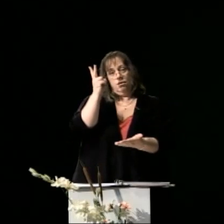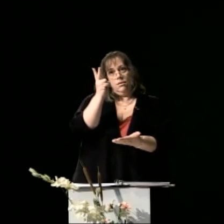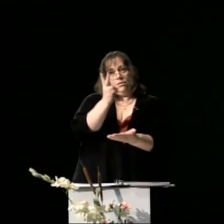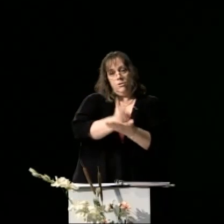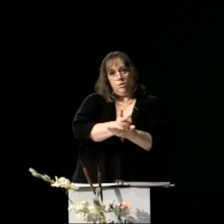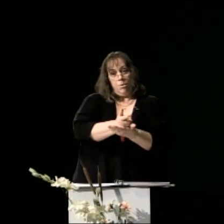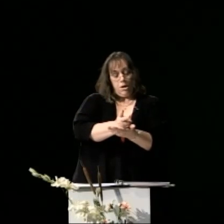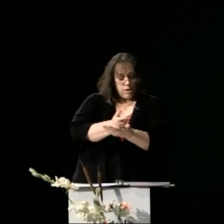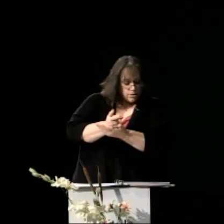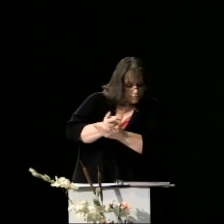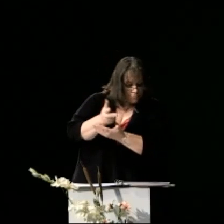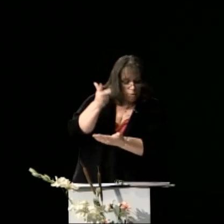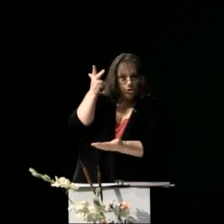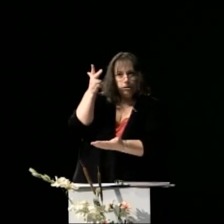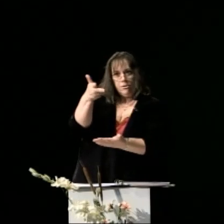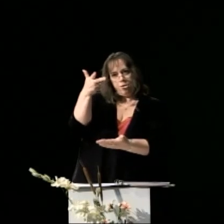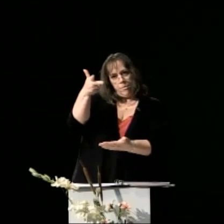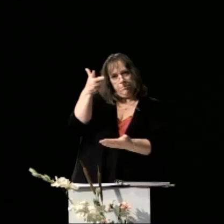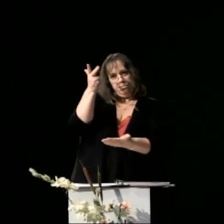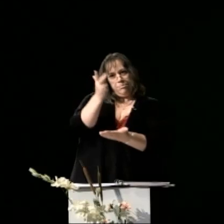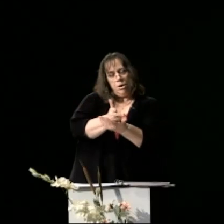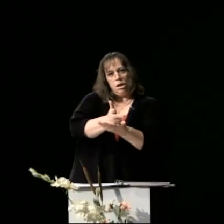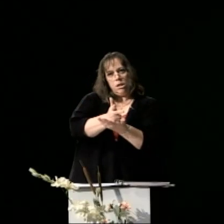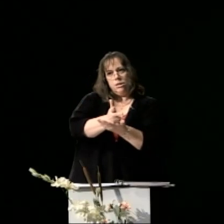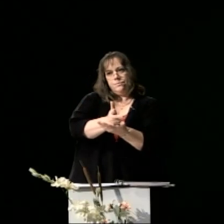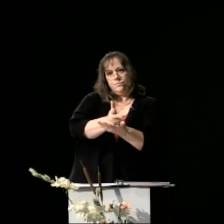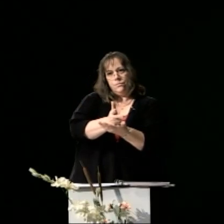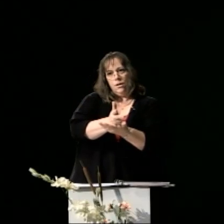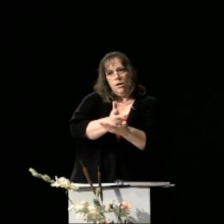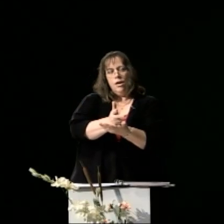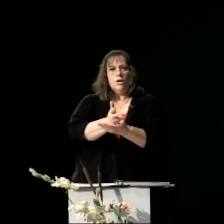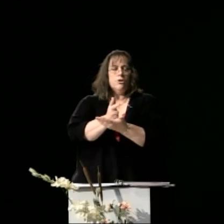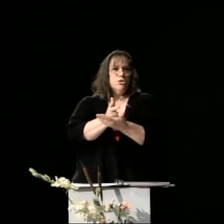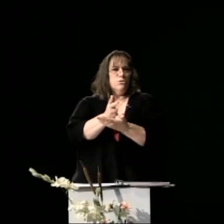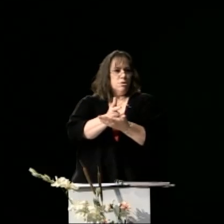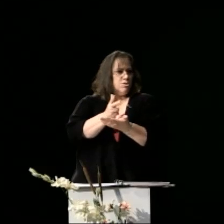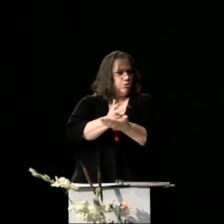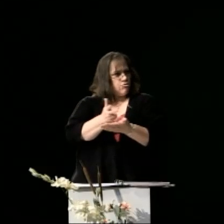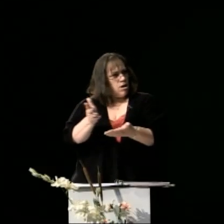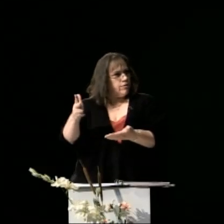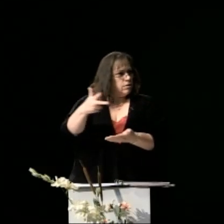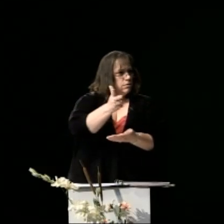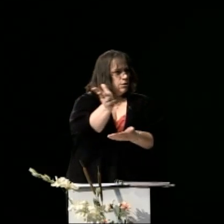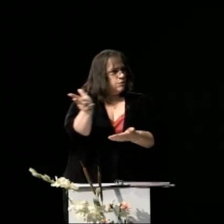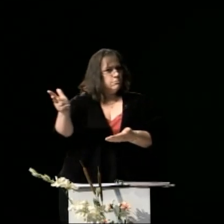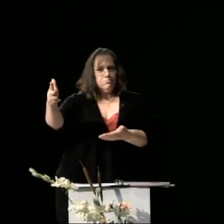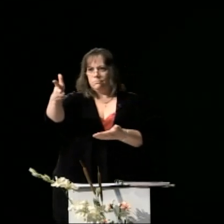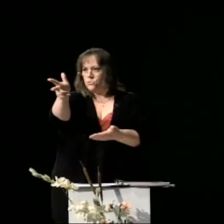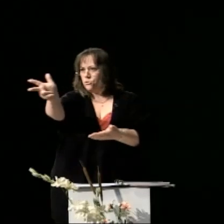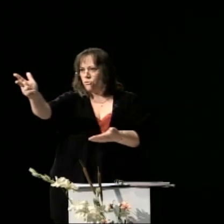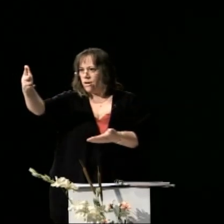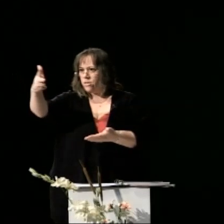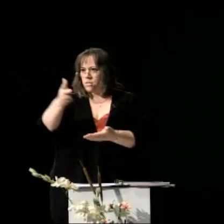You can park. I'm sorry, thumb up, park. You can also use this for driving, you know, you're driving